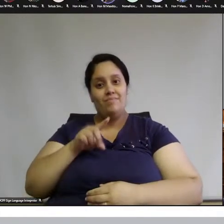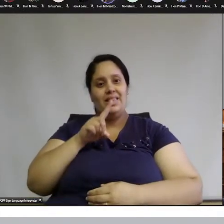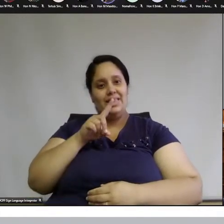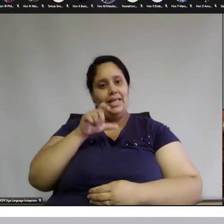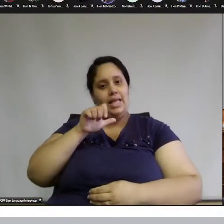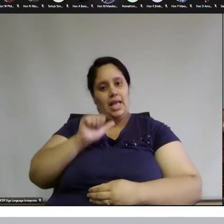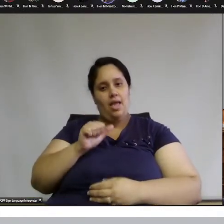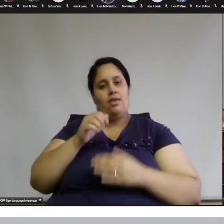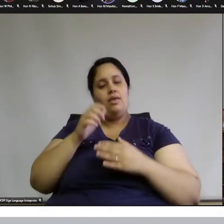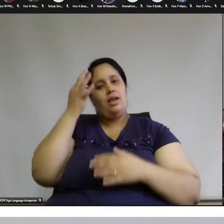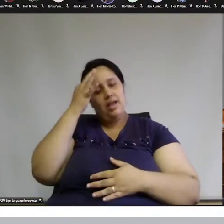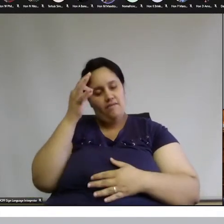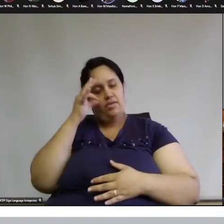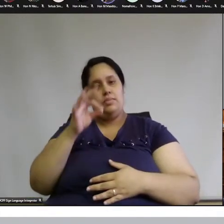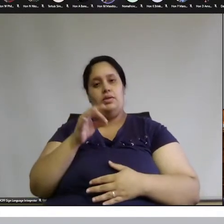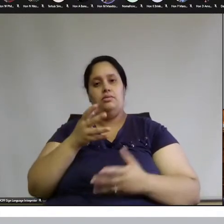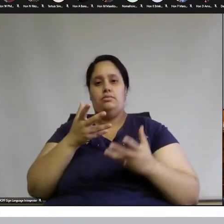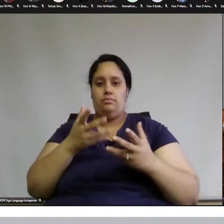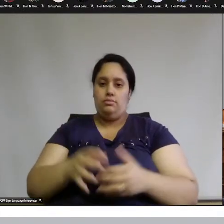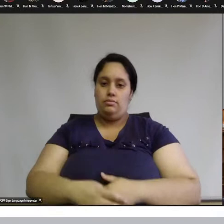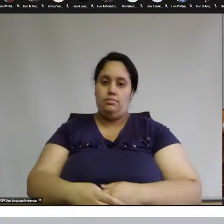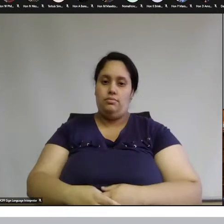DA government, by the way.